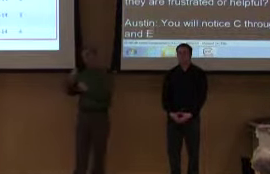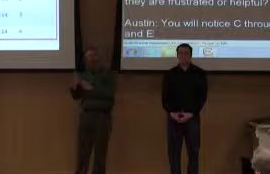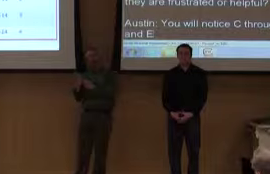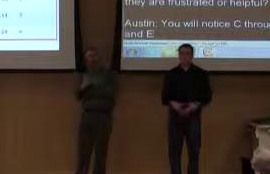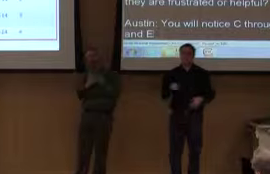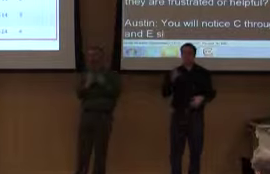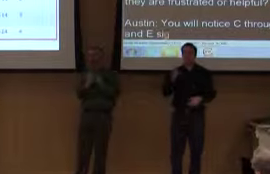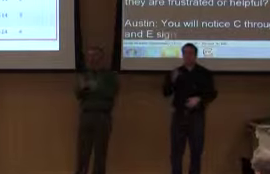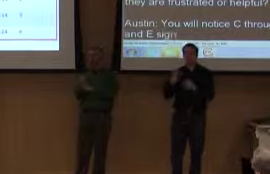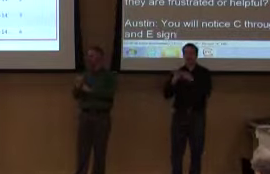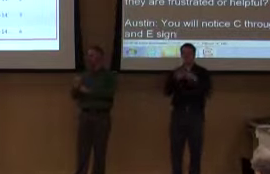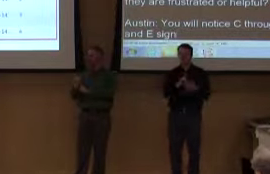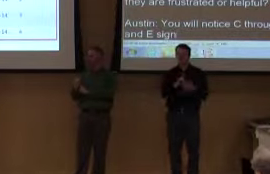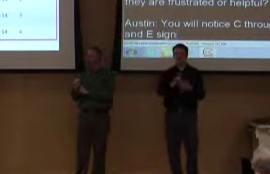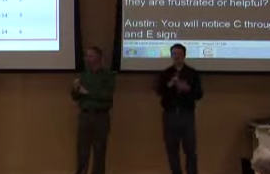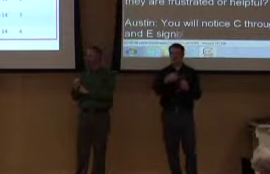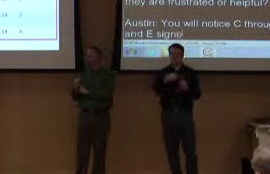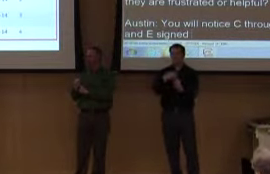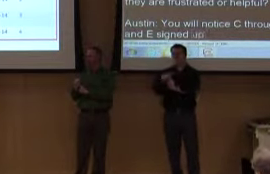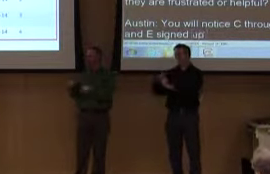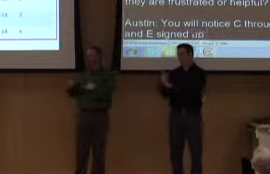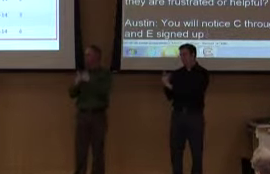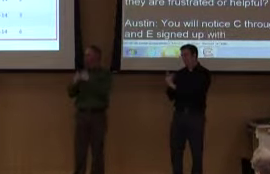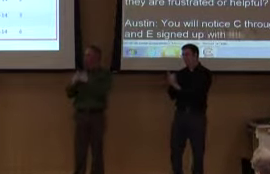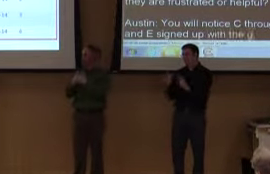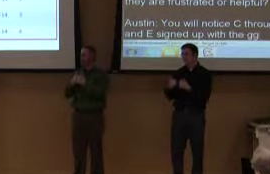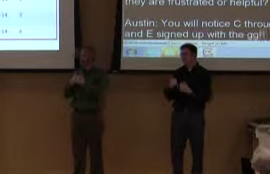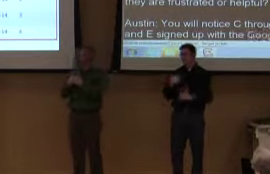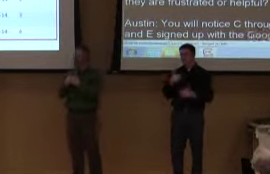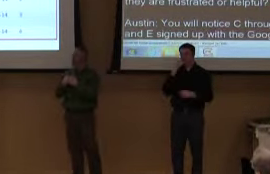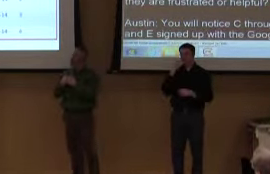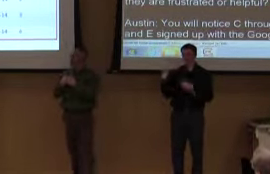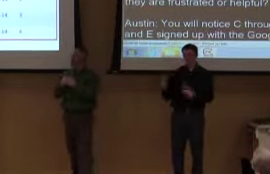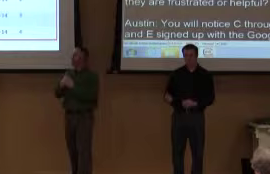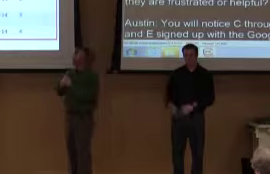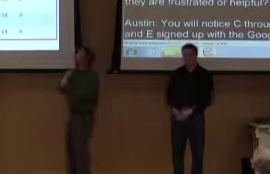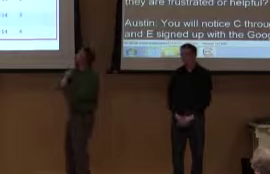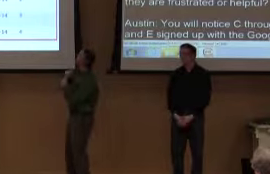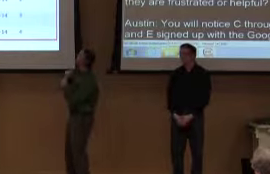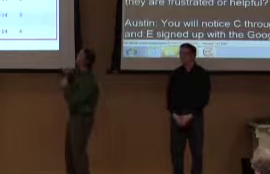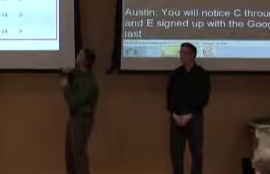and that kind of relates back to the recruitment challenge we had.